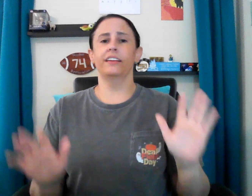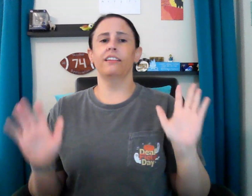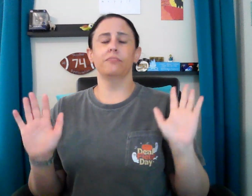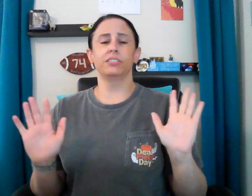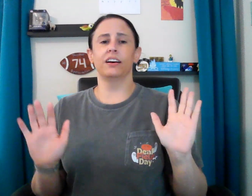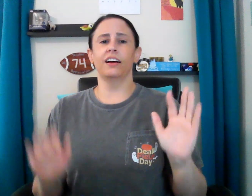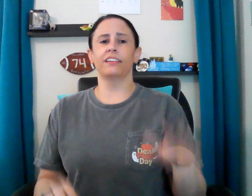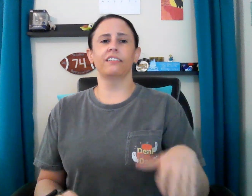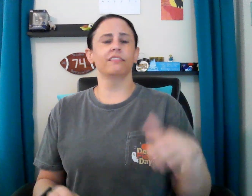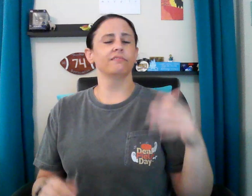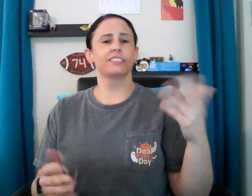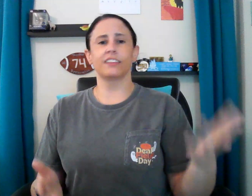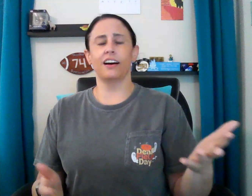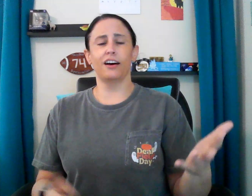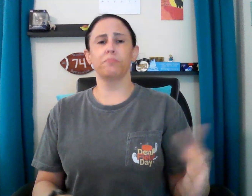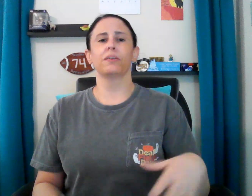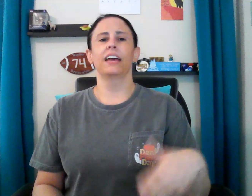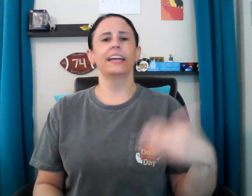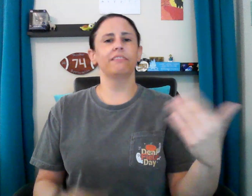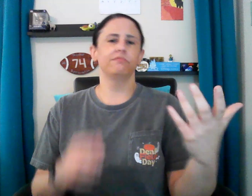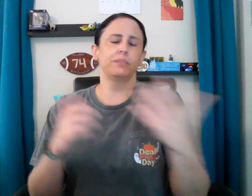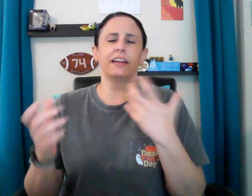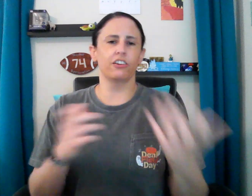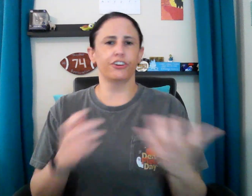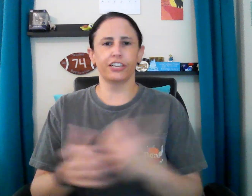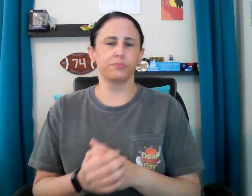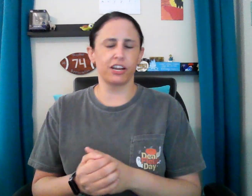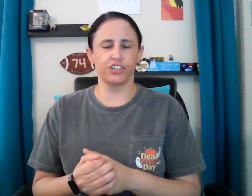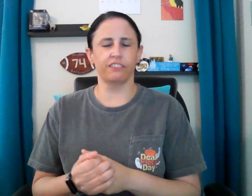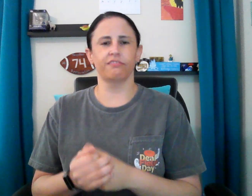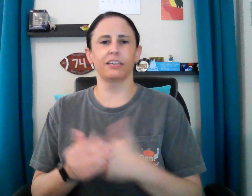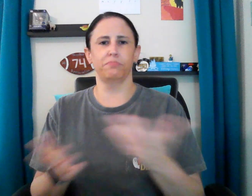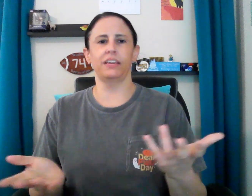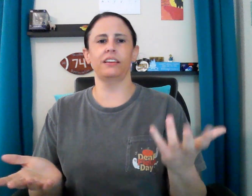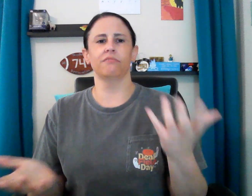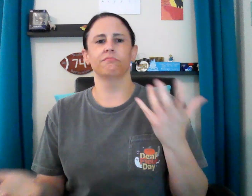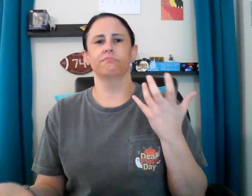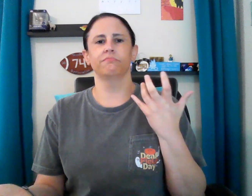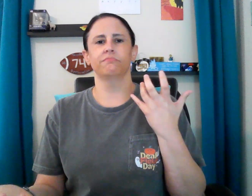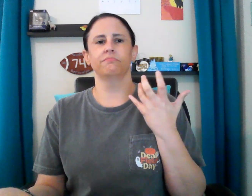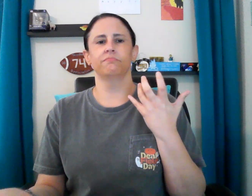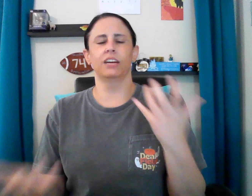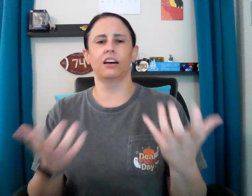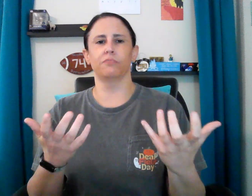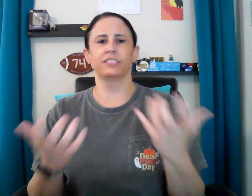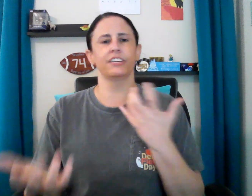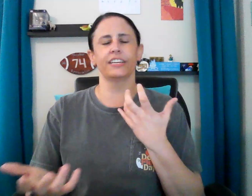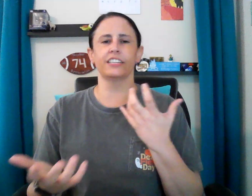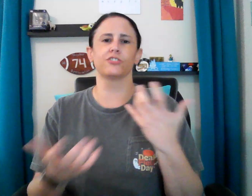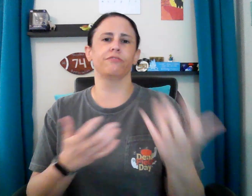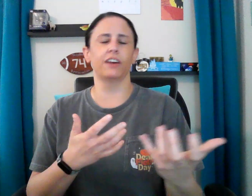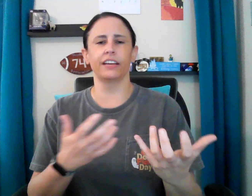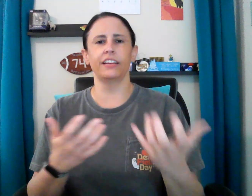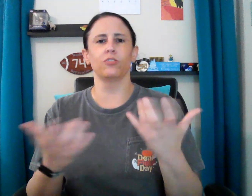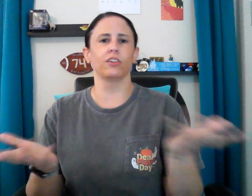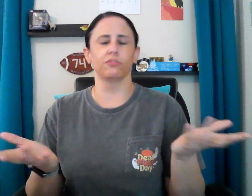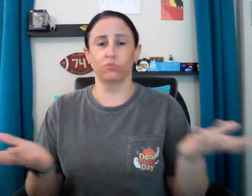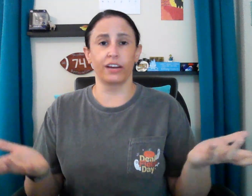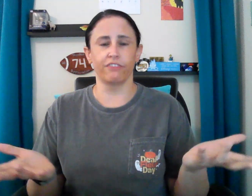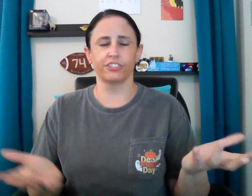I'm done, stop. And it, depending on your expression, can be serious or funny or whatever. So